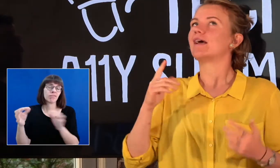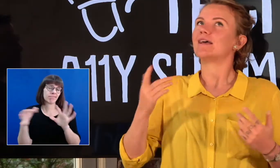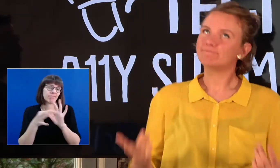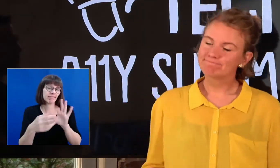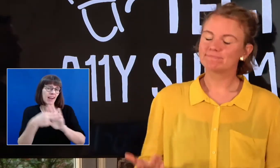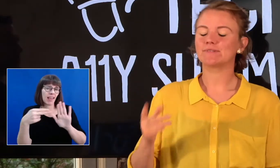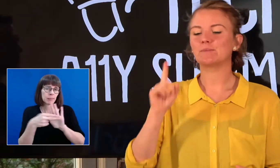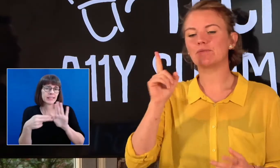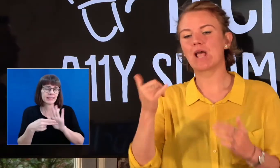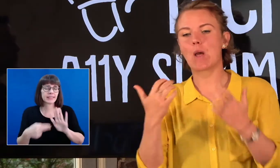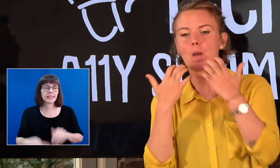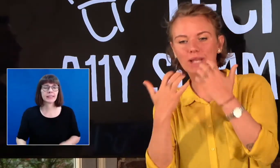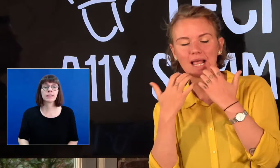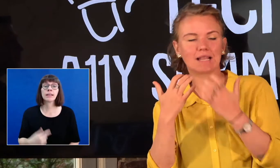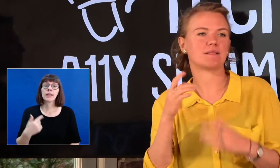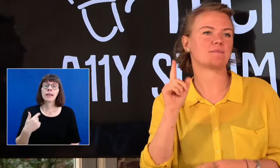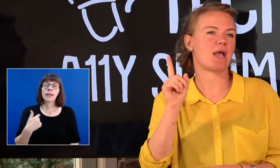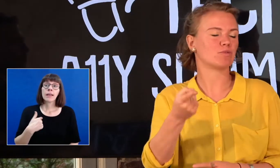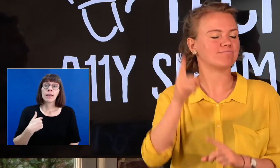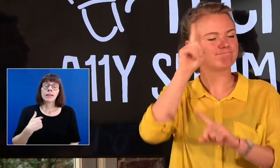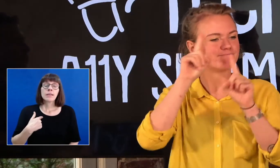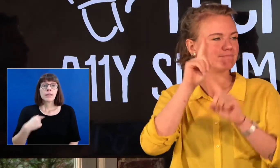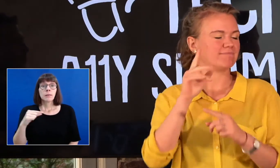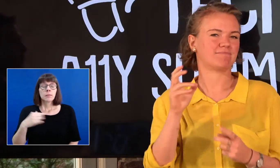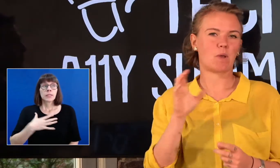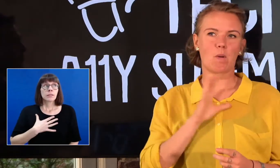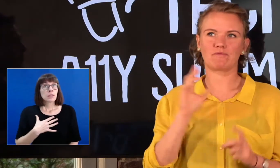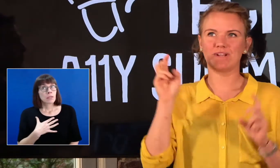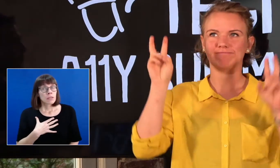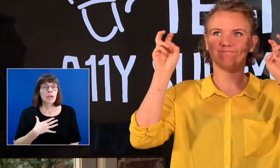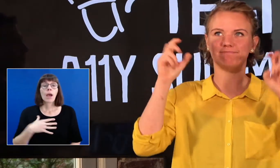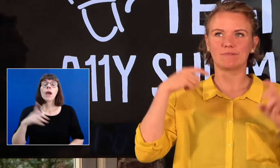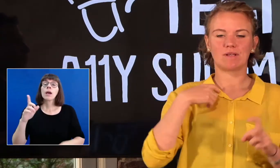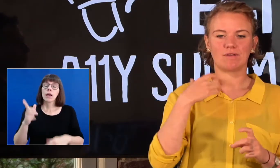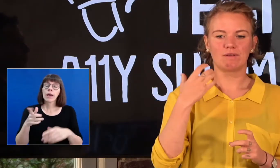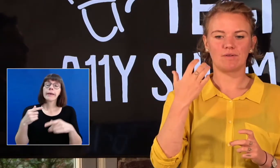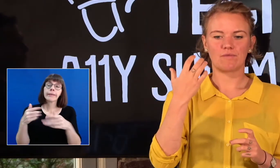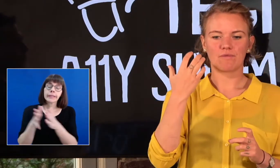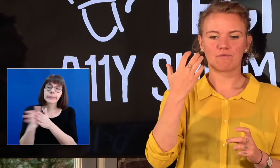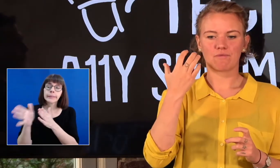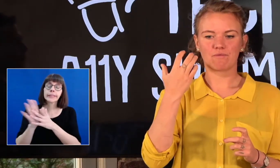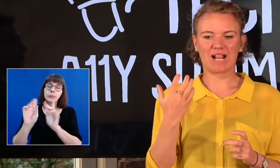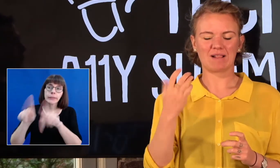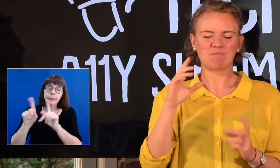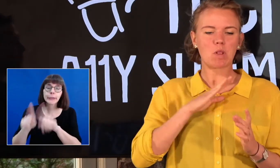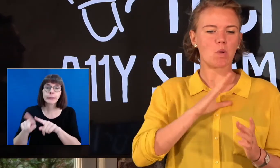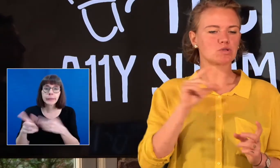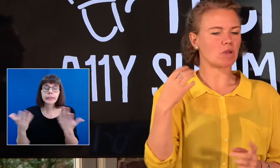I don't always like to have those questions. I always have to explain myself, but what I think is that